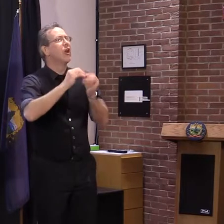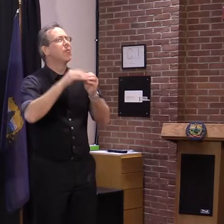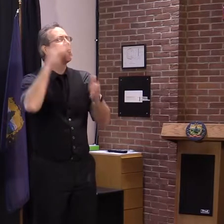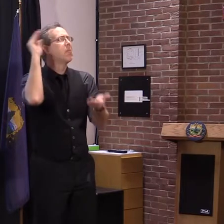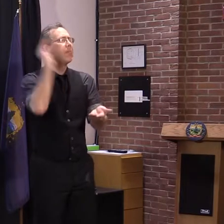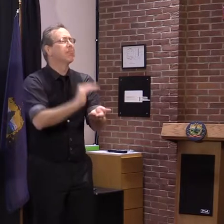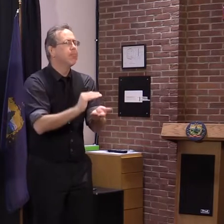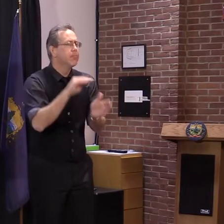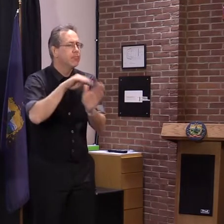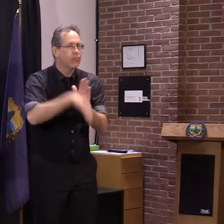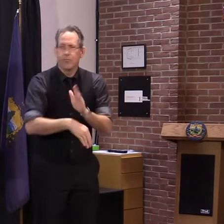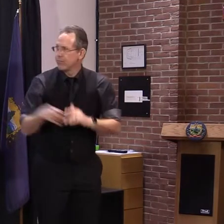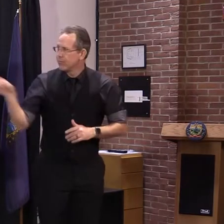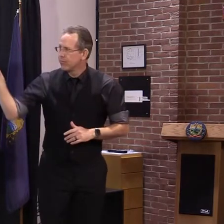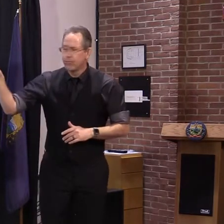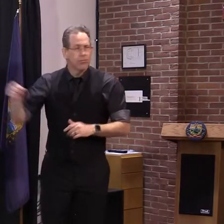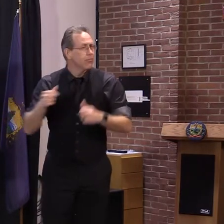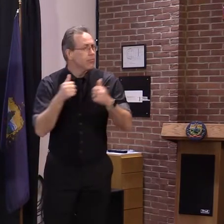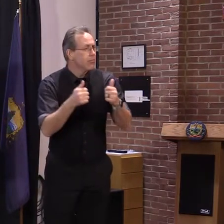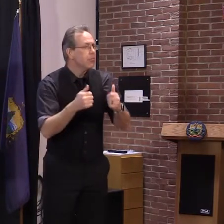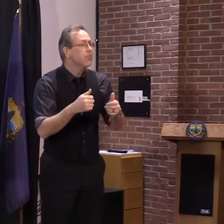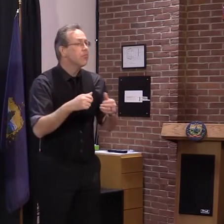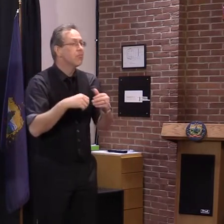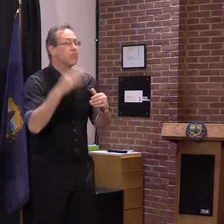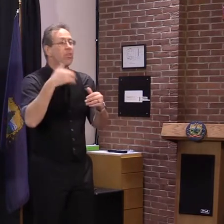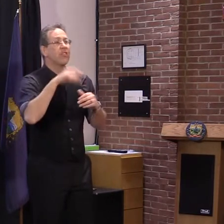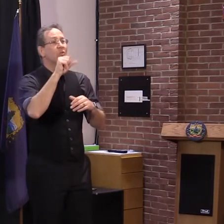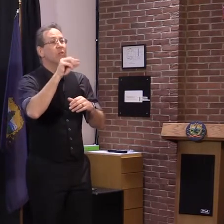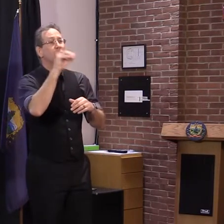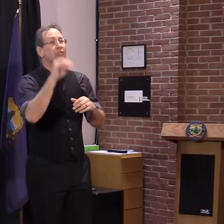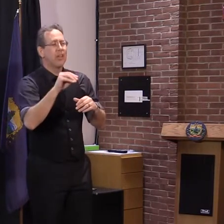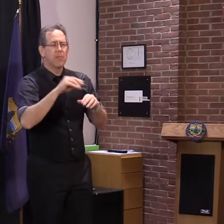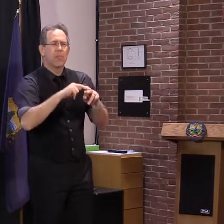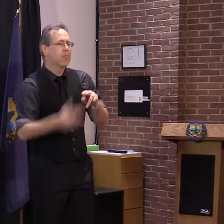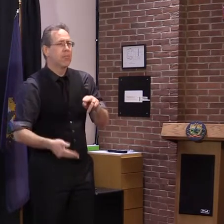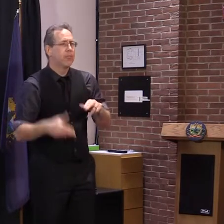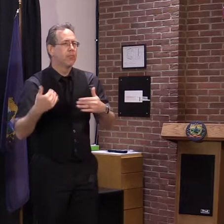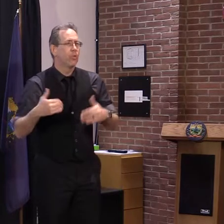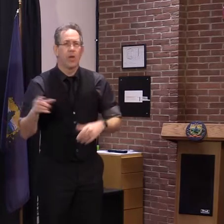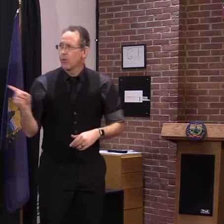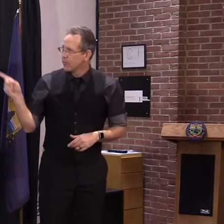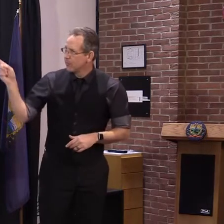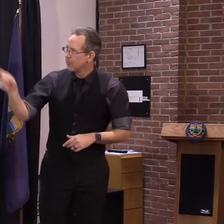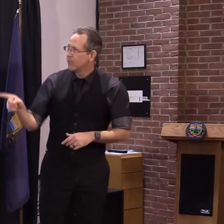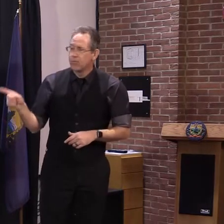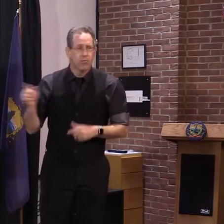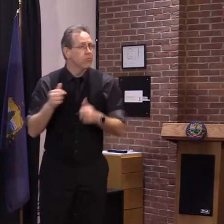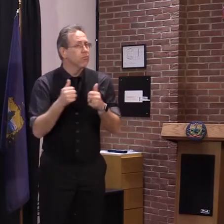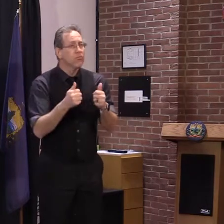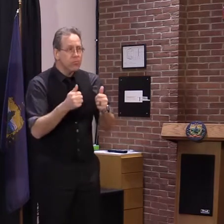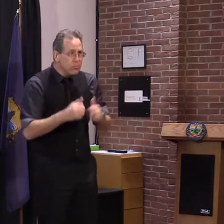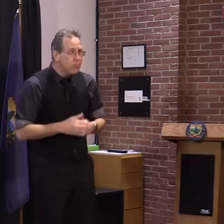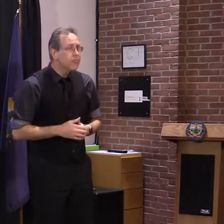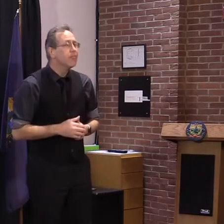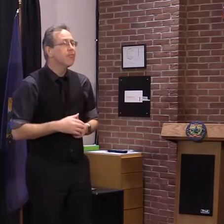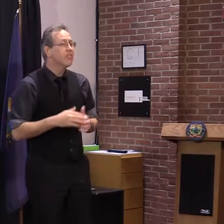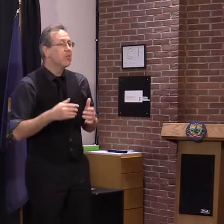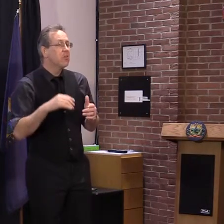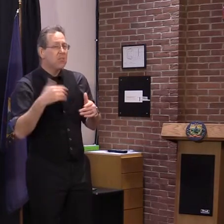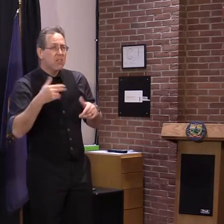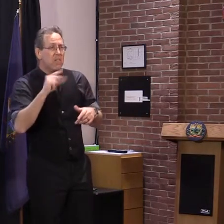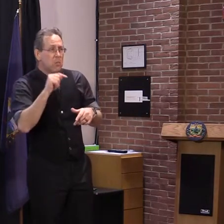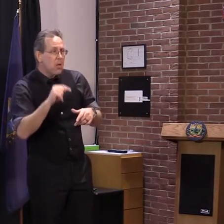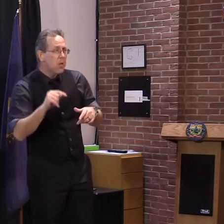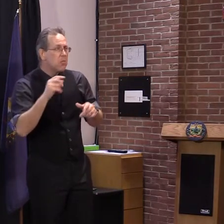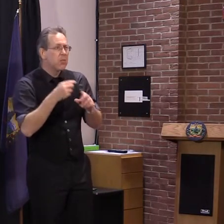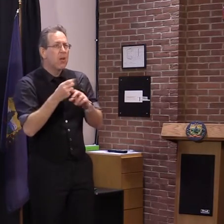they're down over 20%. So we're continuing to see significant improvement close to home, but also seeing significant improvement across the country. Hospitalization rates